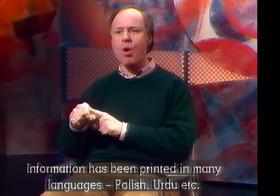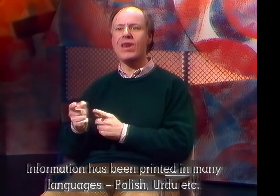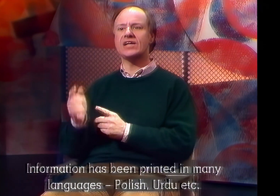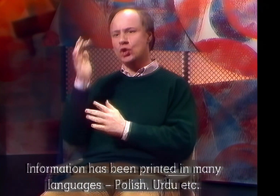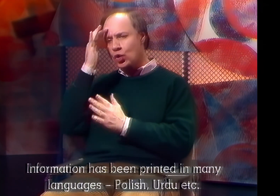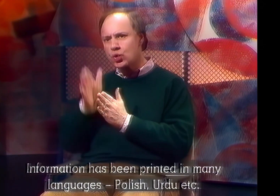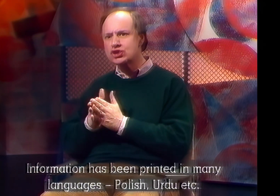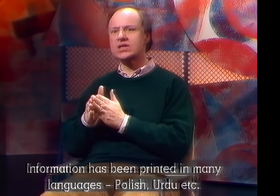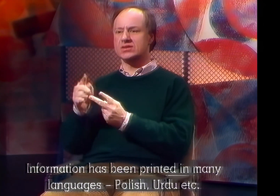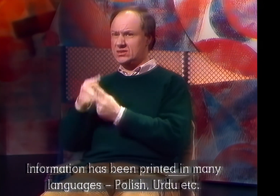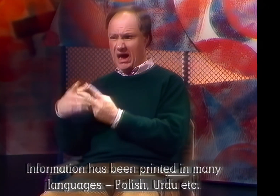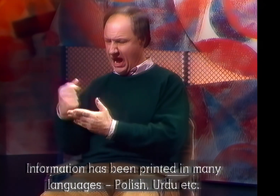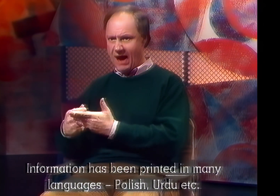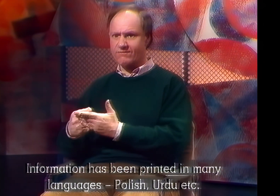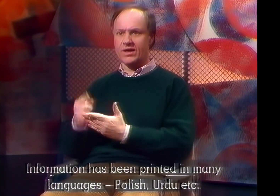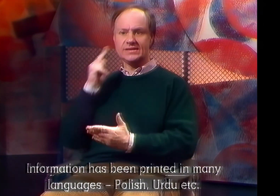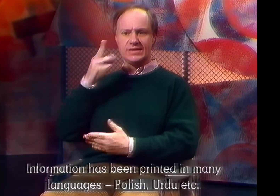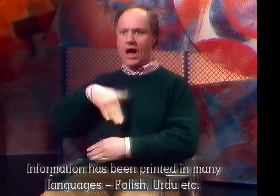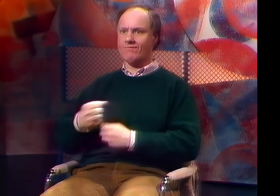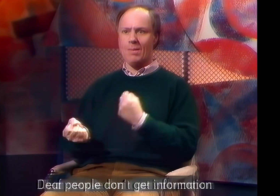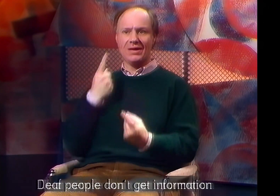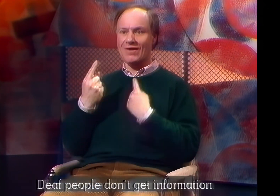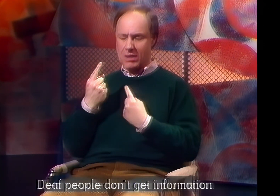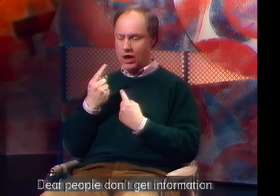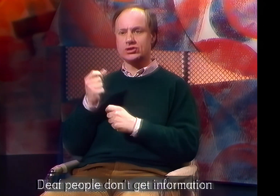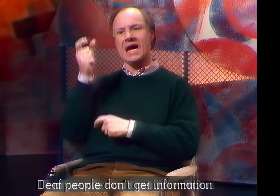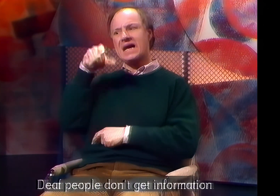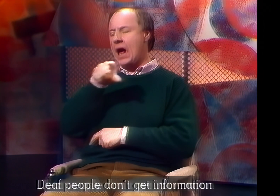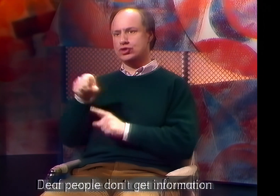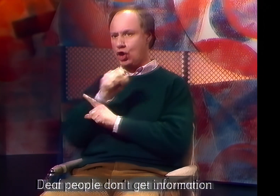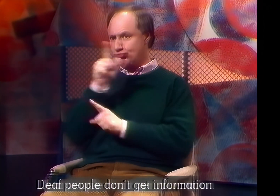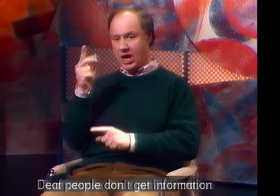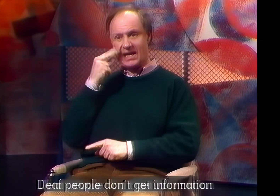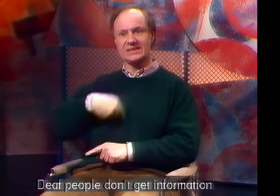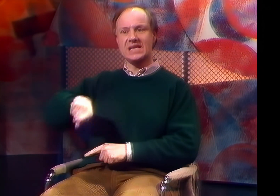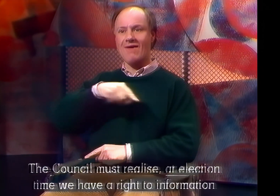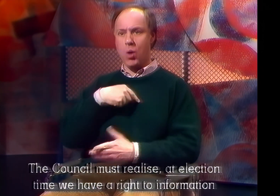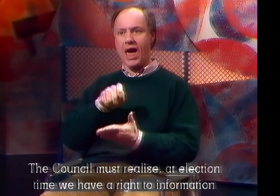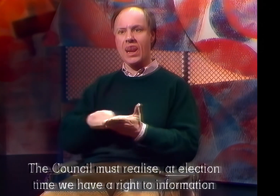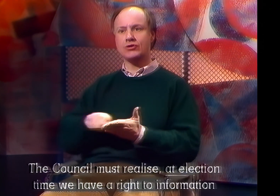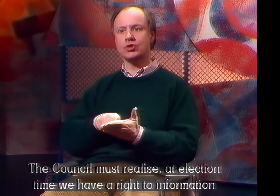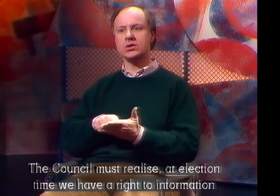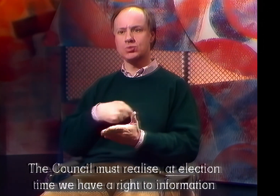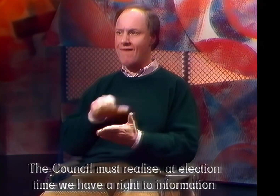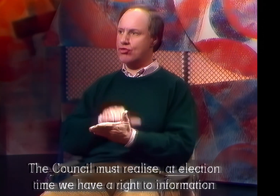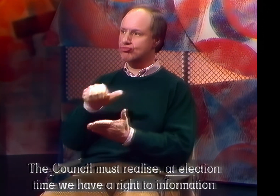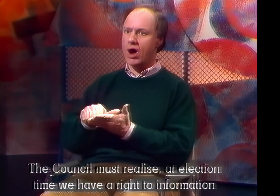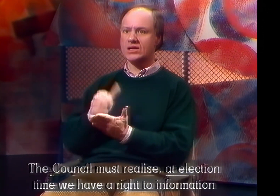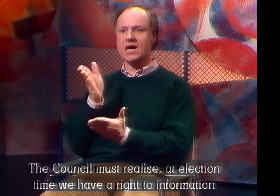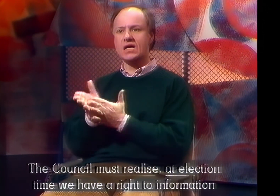languages, Polish, Urdu and others. Deaf people don't get this information. The council have to realise that deaf people at election